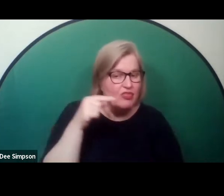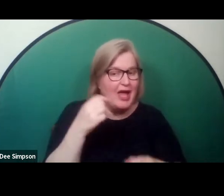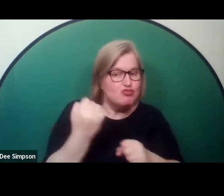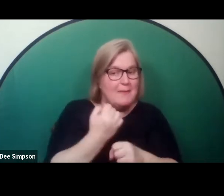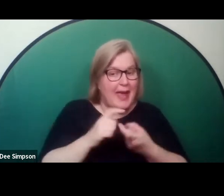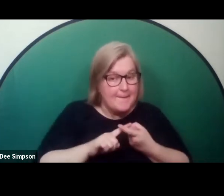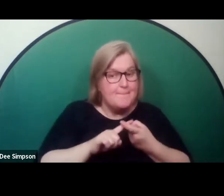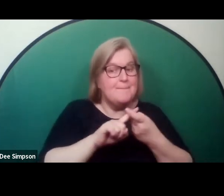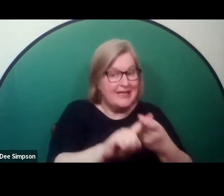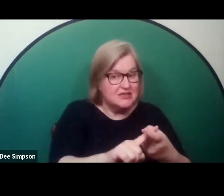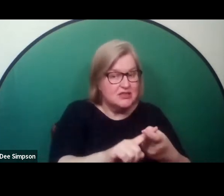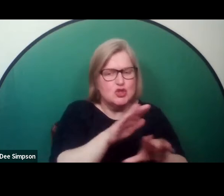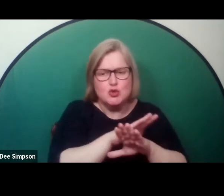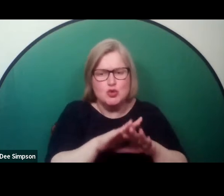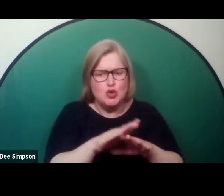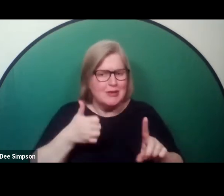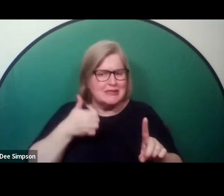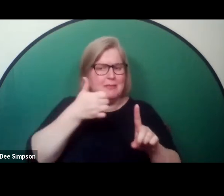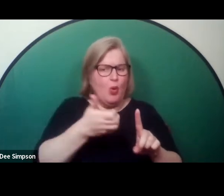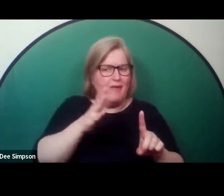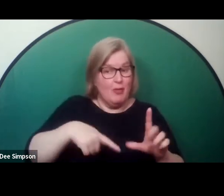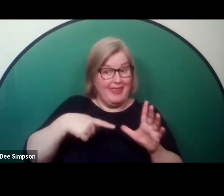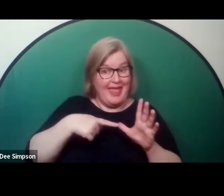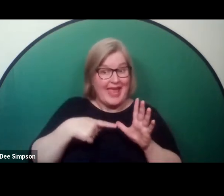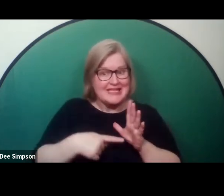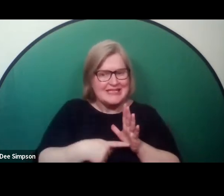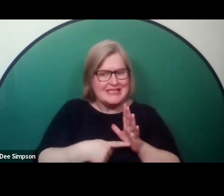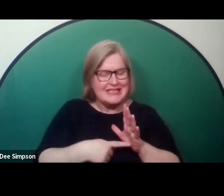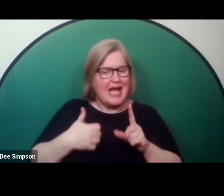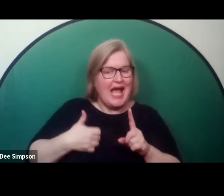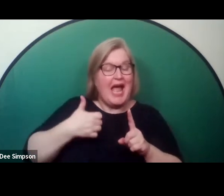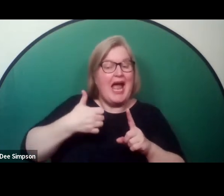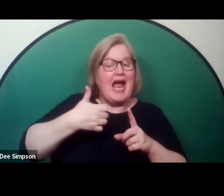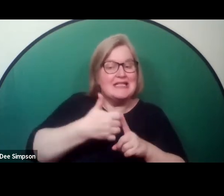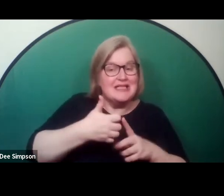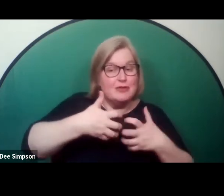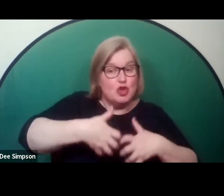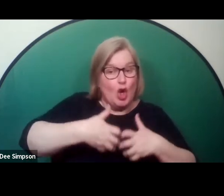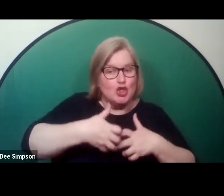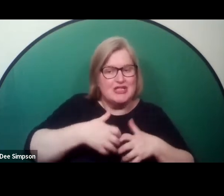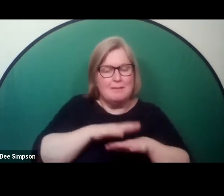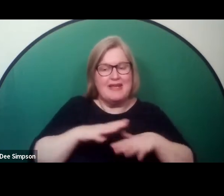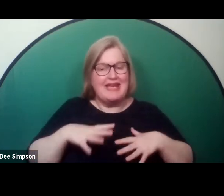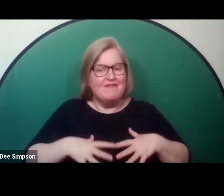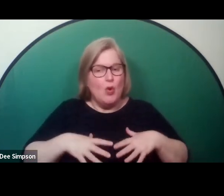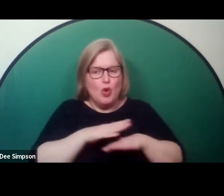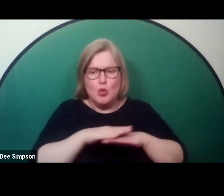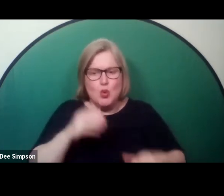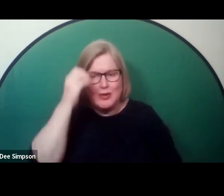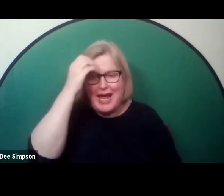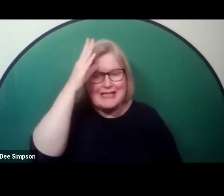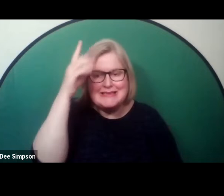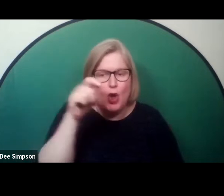often is not facilitated by the AT system. It might be done by informal workers, unspecialists,